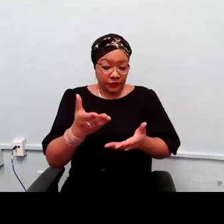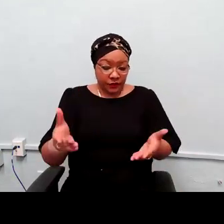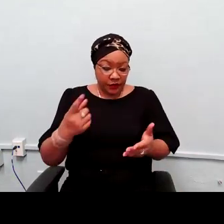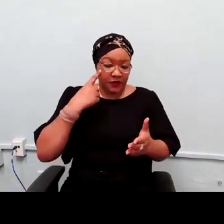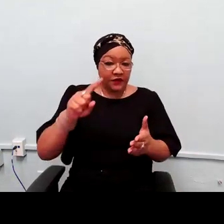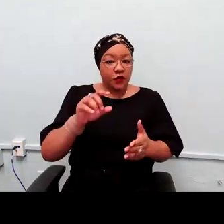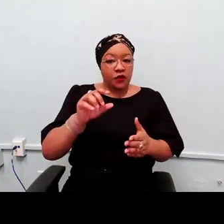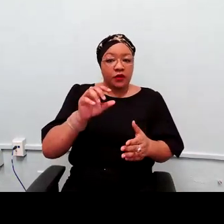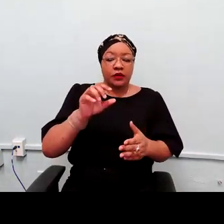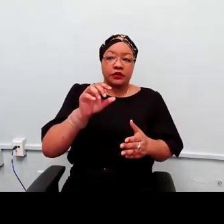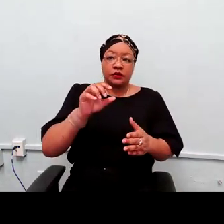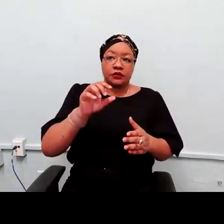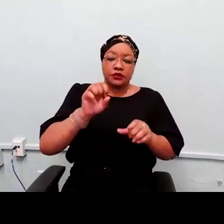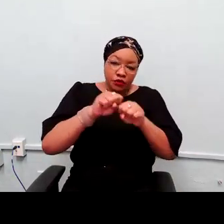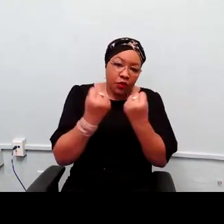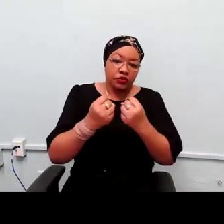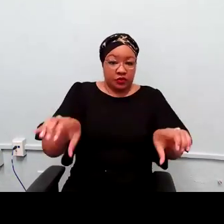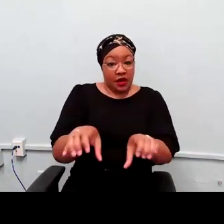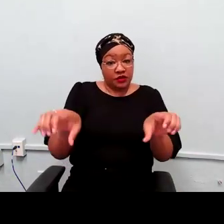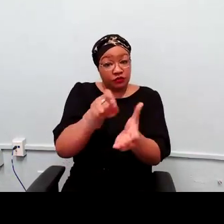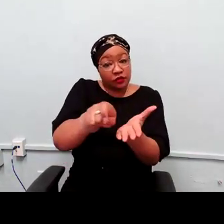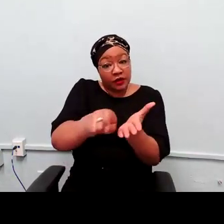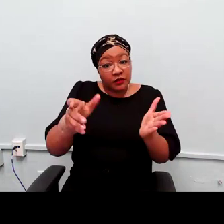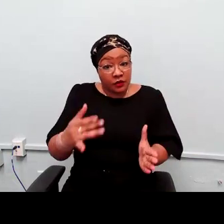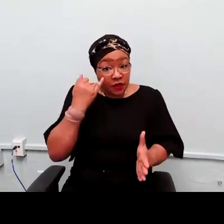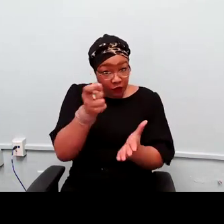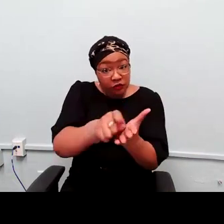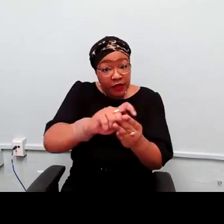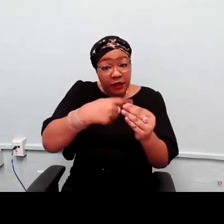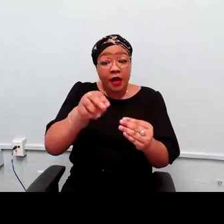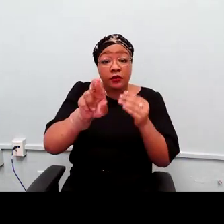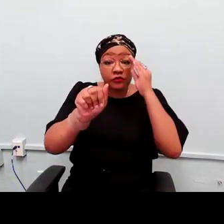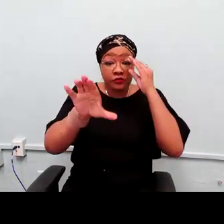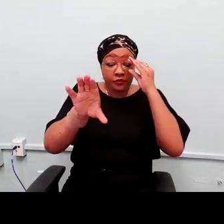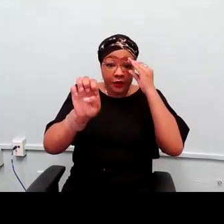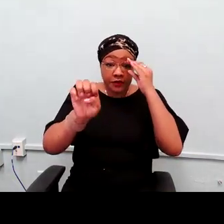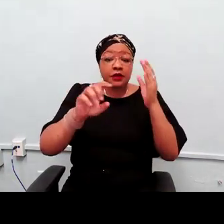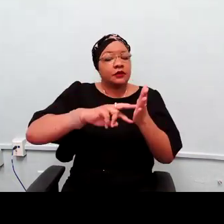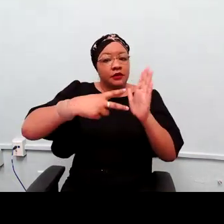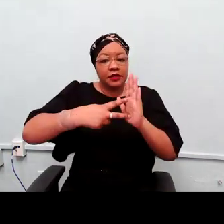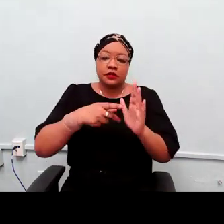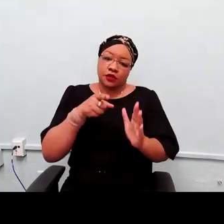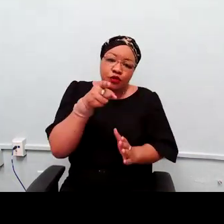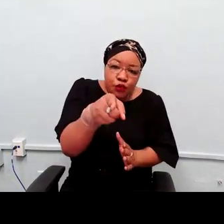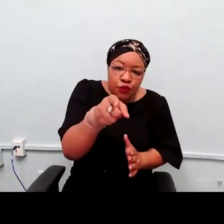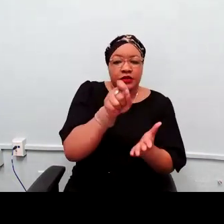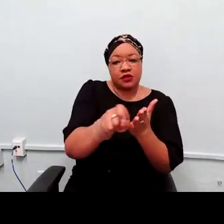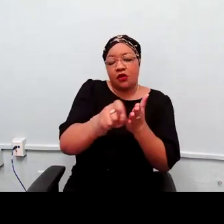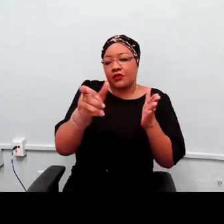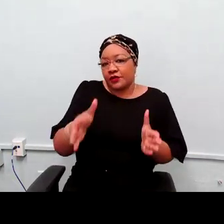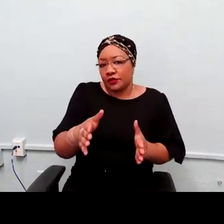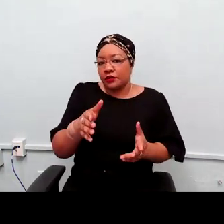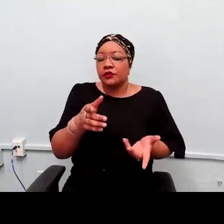action writers is if you're gonna write about race or you're gonna write about stuff that you as an author know, like you as a